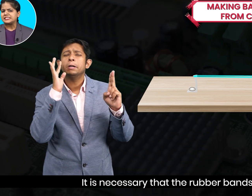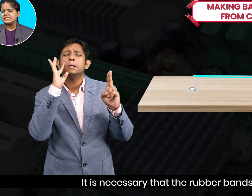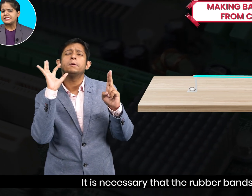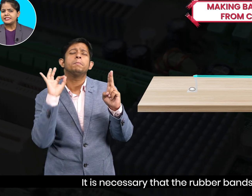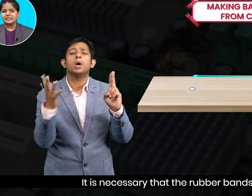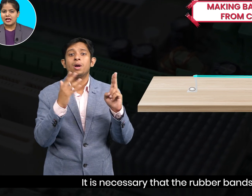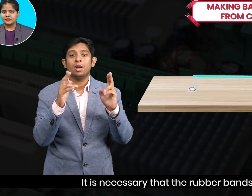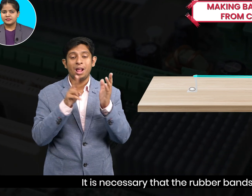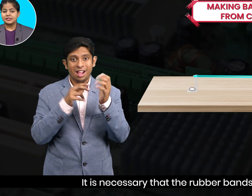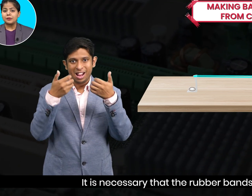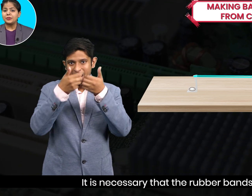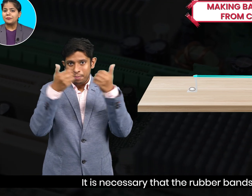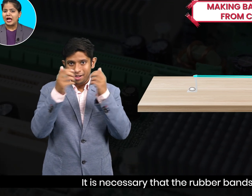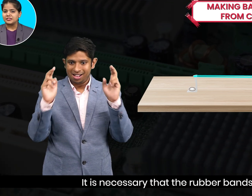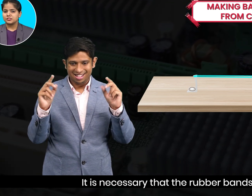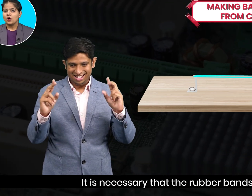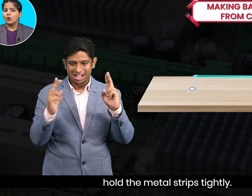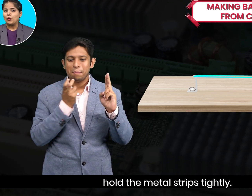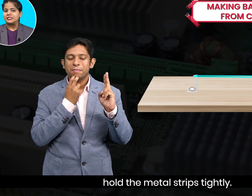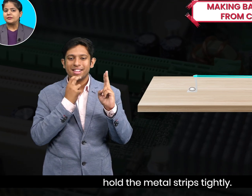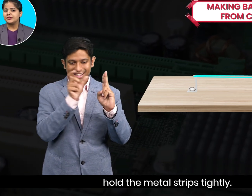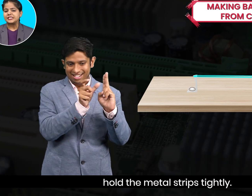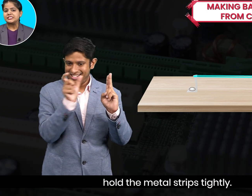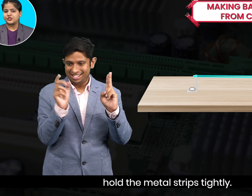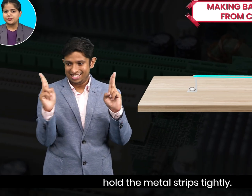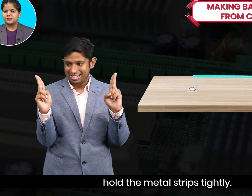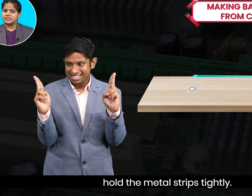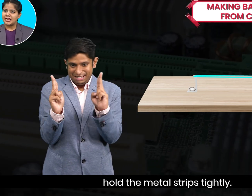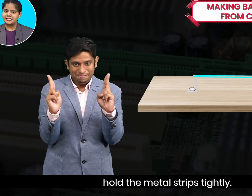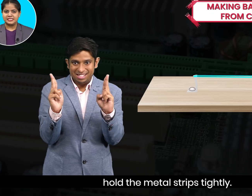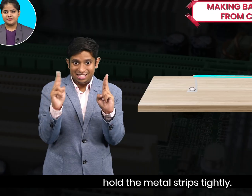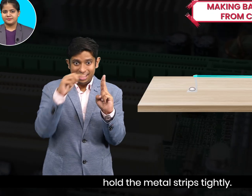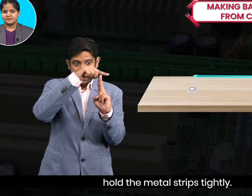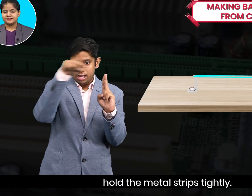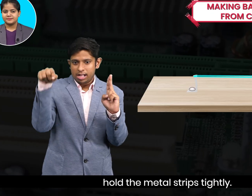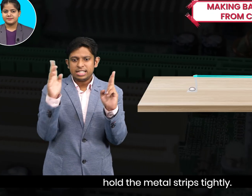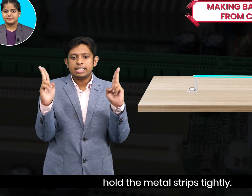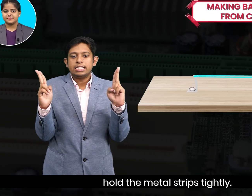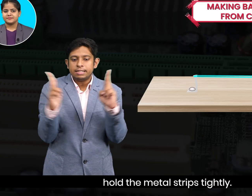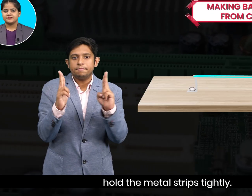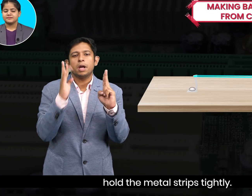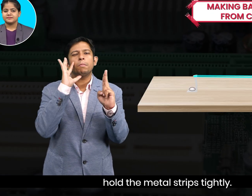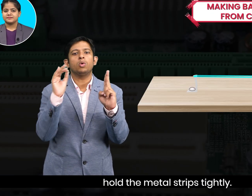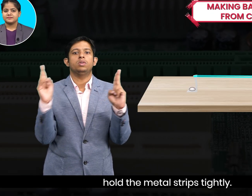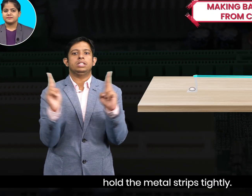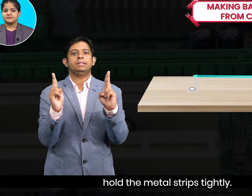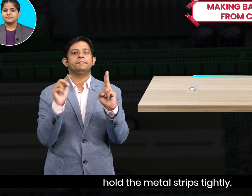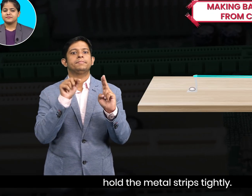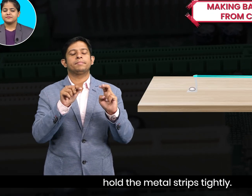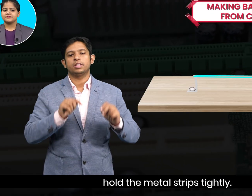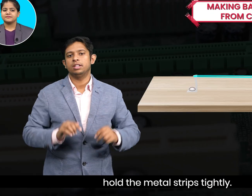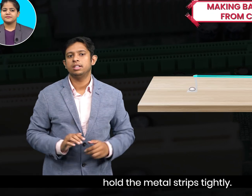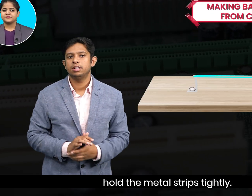It is necessary that the rubber bands hold the metal strips tightly.